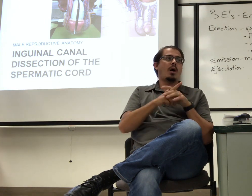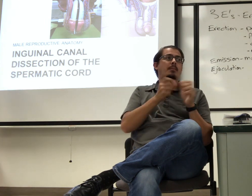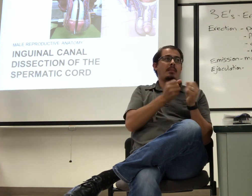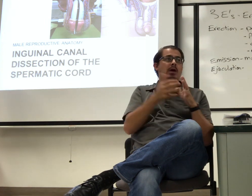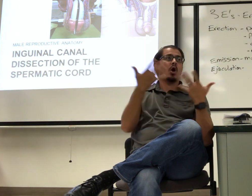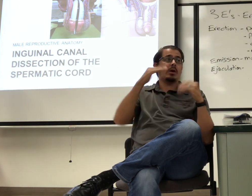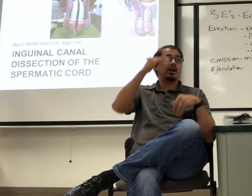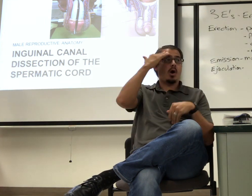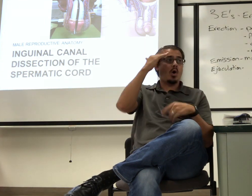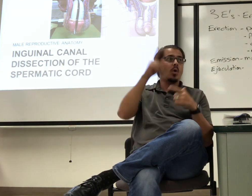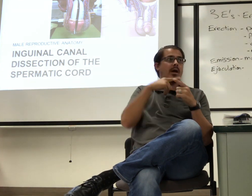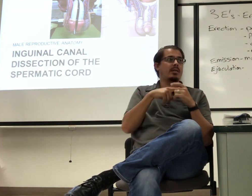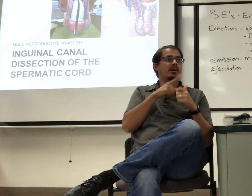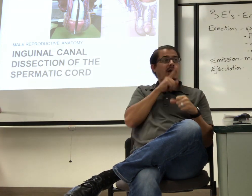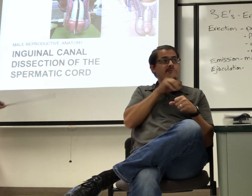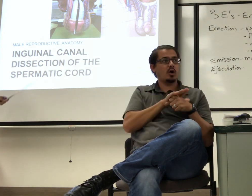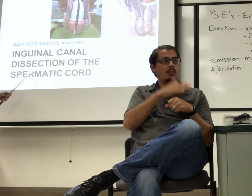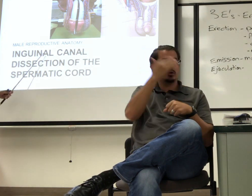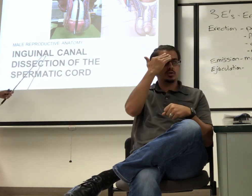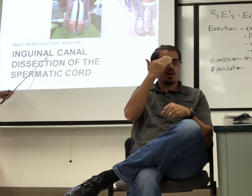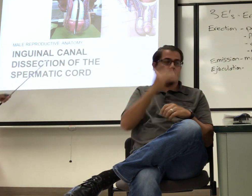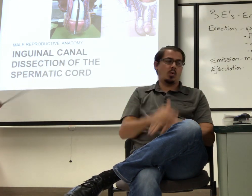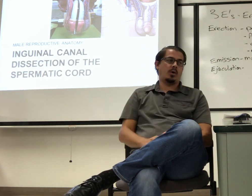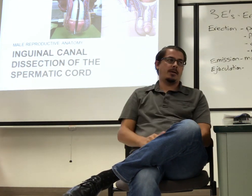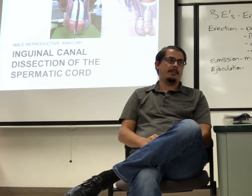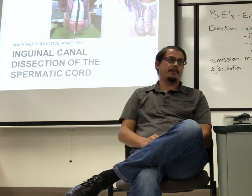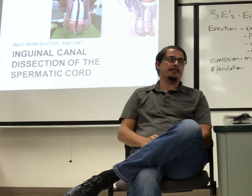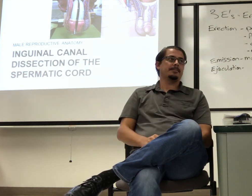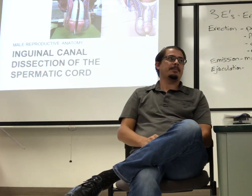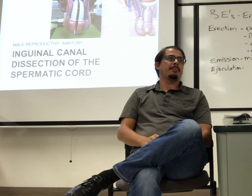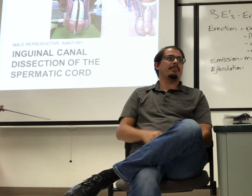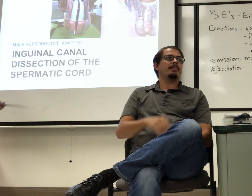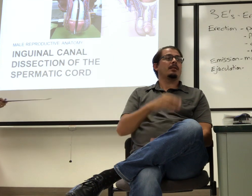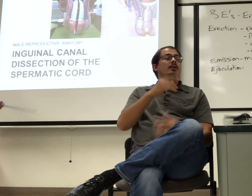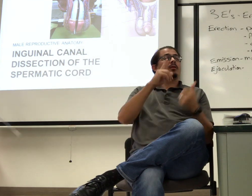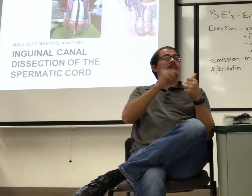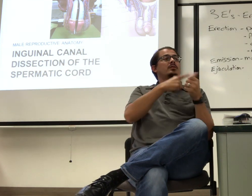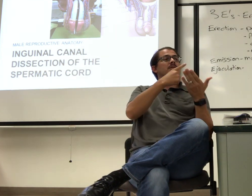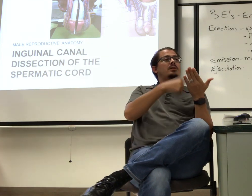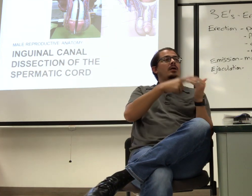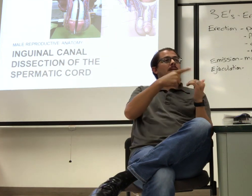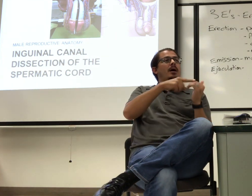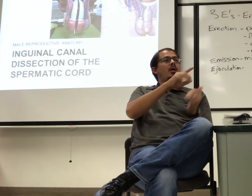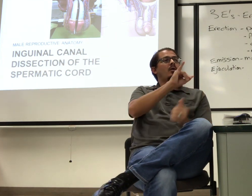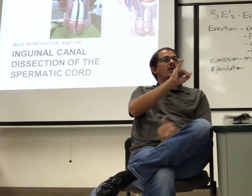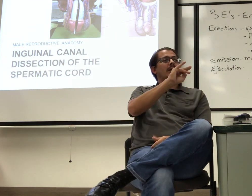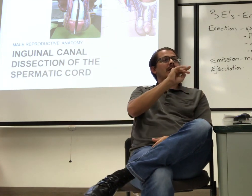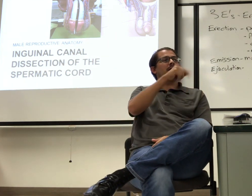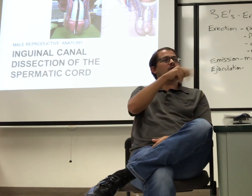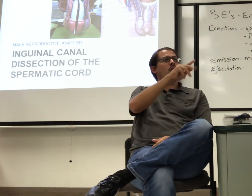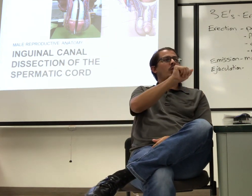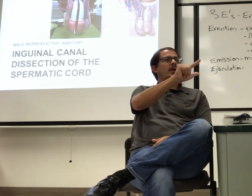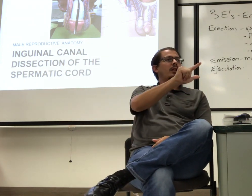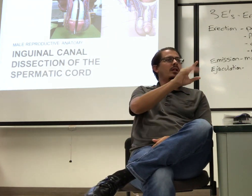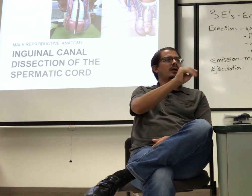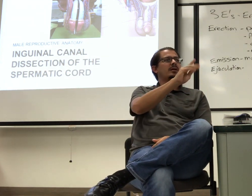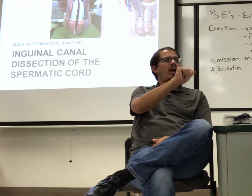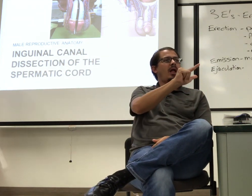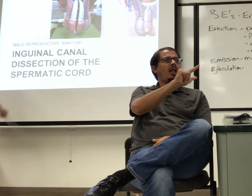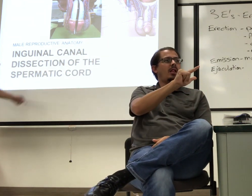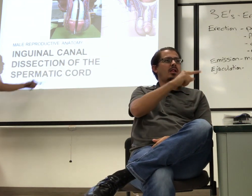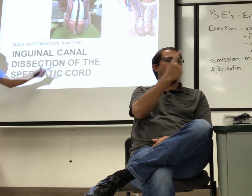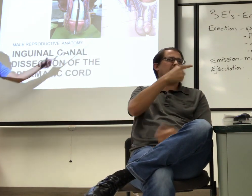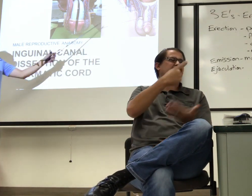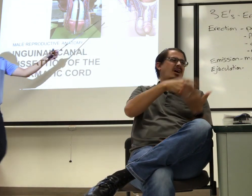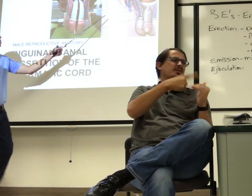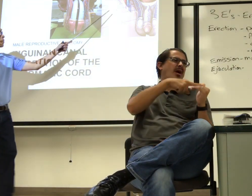situation. All right, the first thing I'd like to talk about is that inguinal canal. I don't really talk about it for females, but I do for